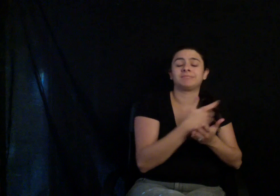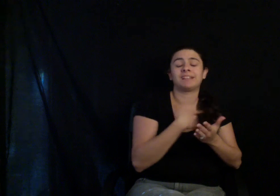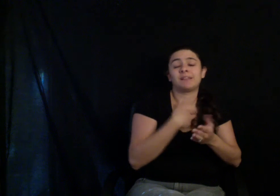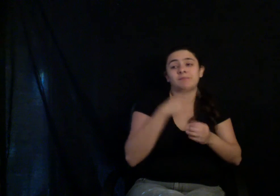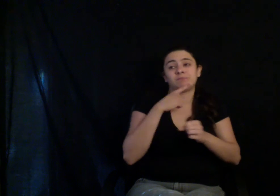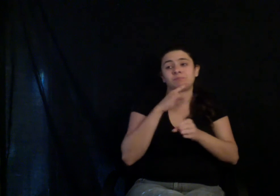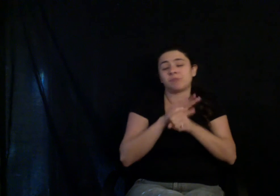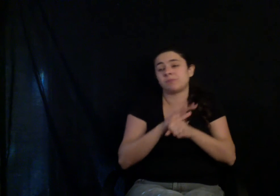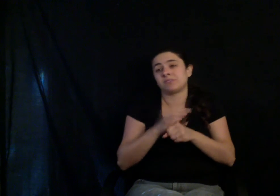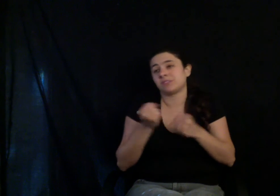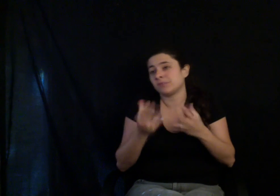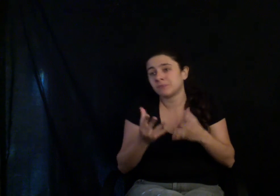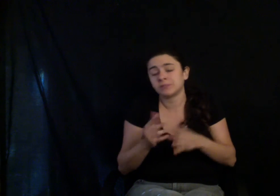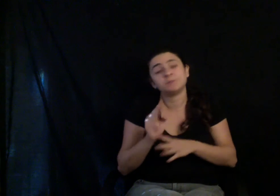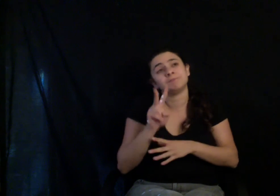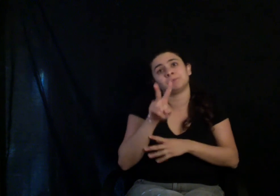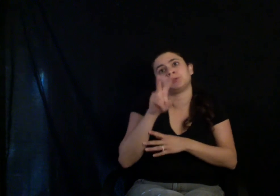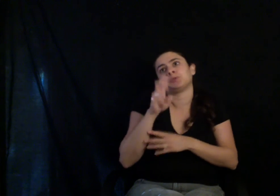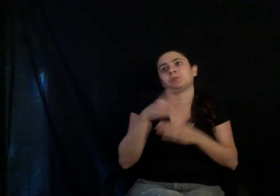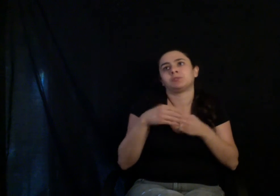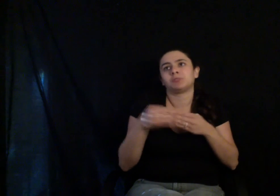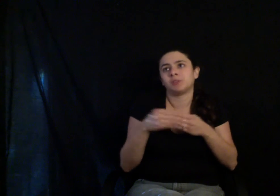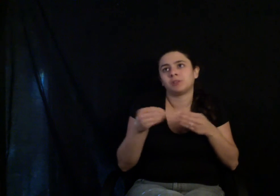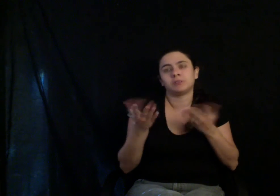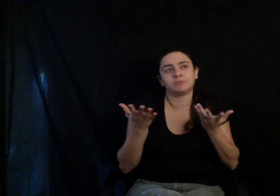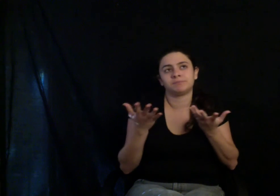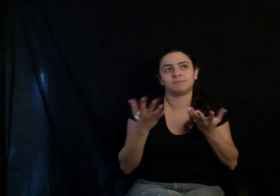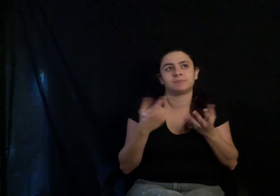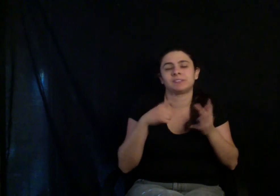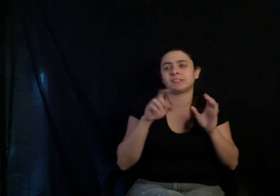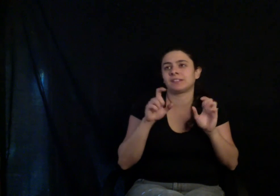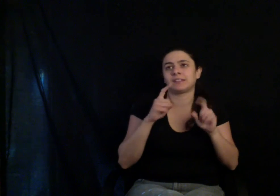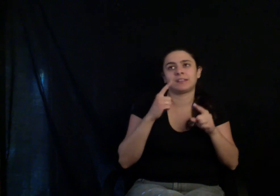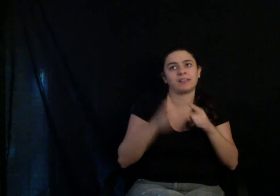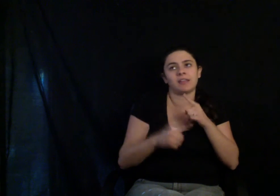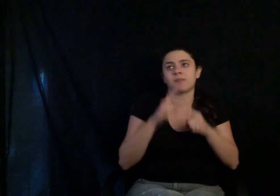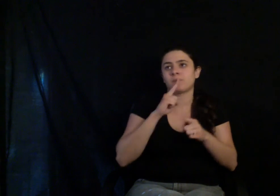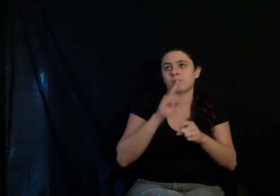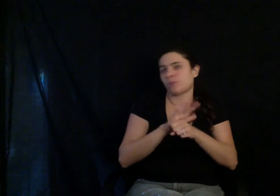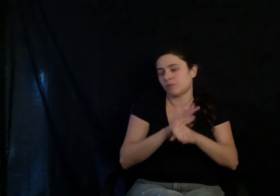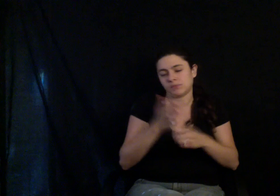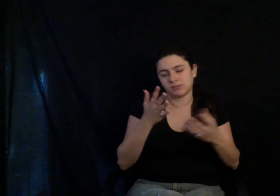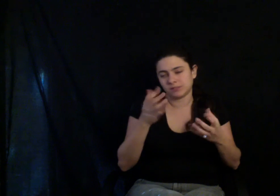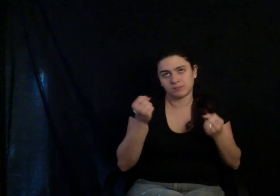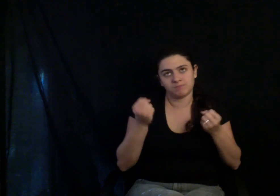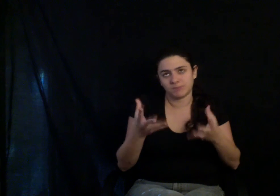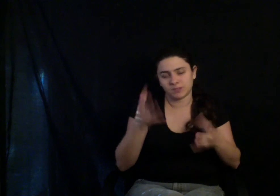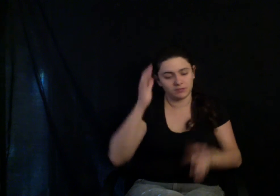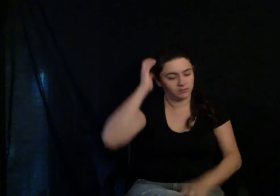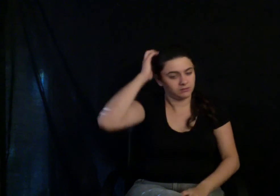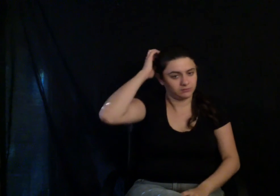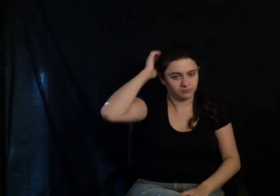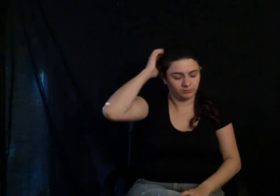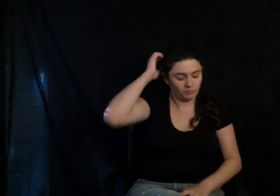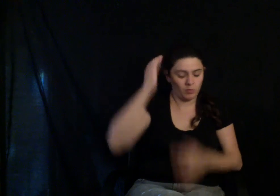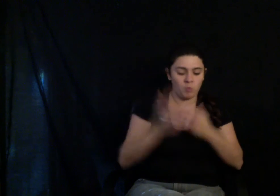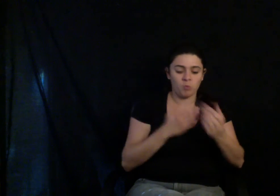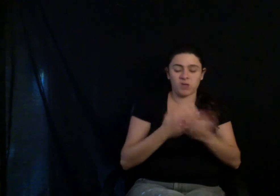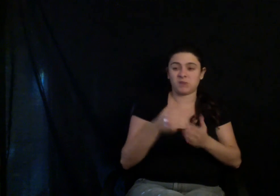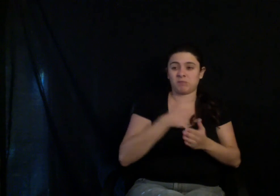promise you whatever I myself can donate to this campaign. Like that's it. From there, it's really out of my hands. I promise you